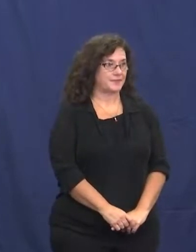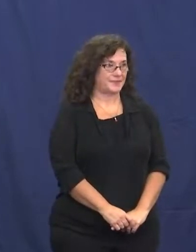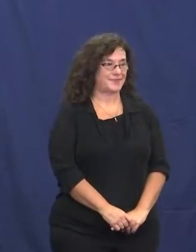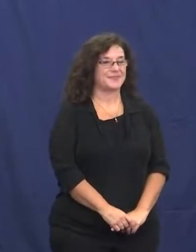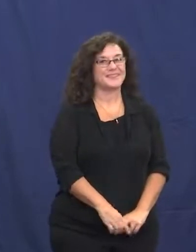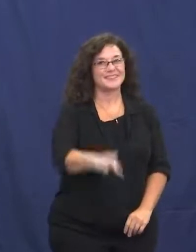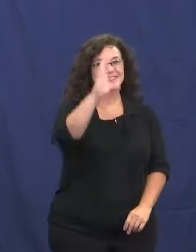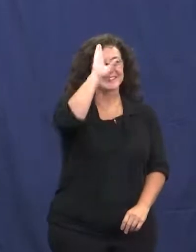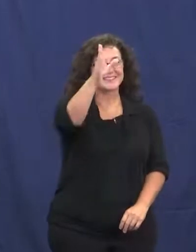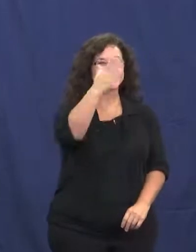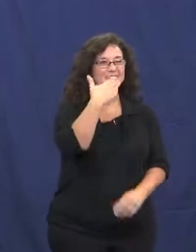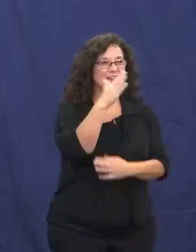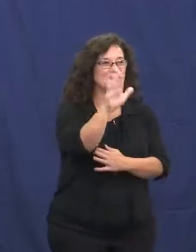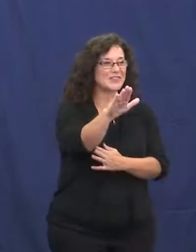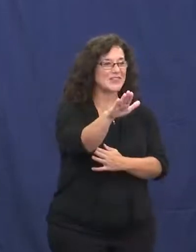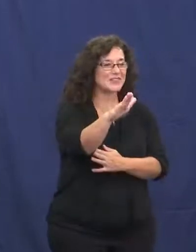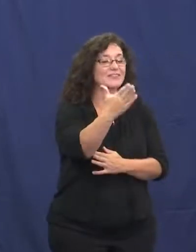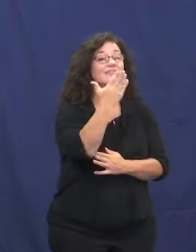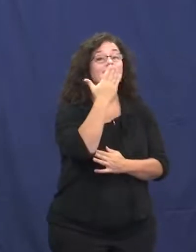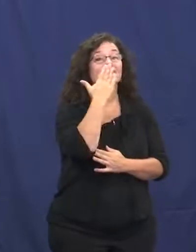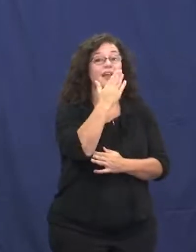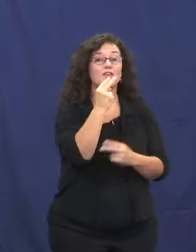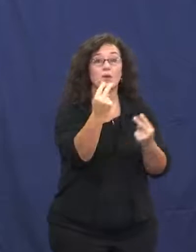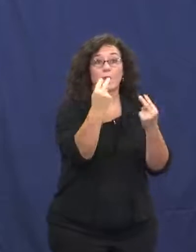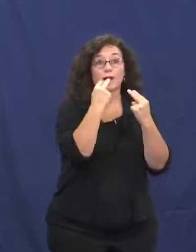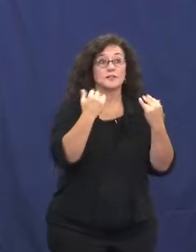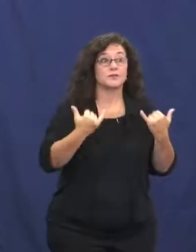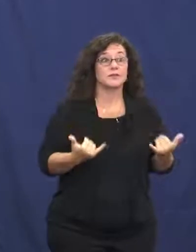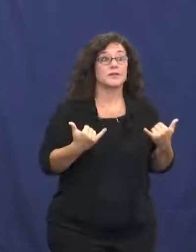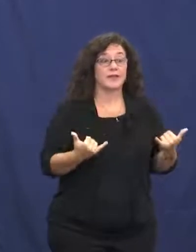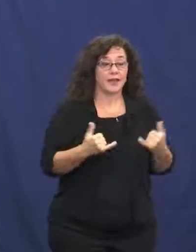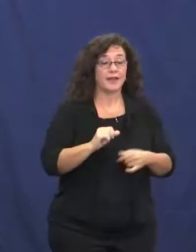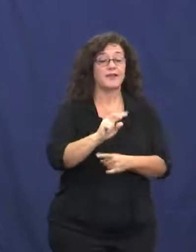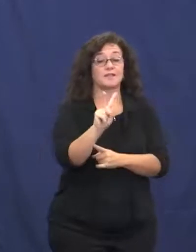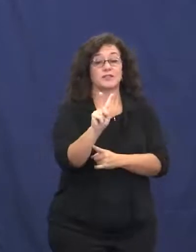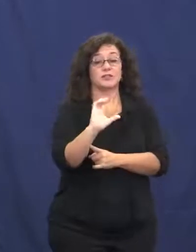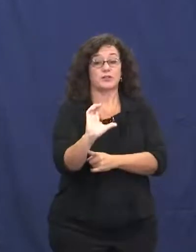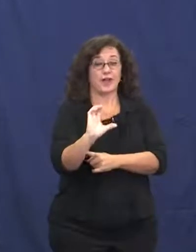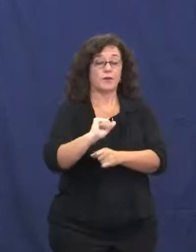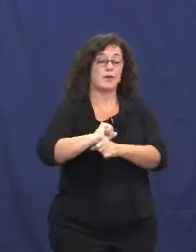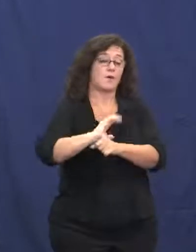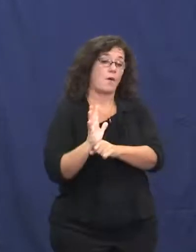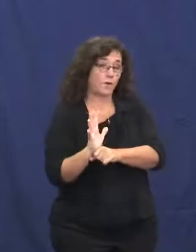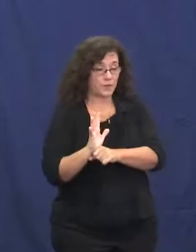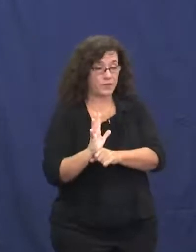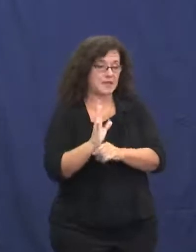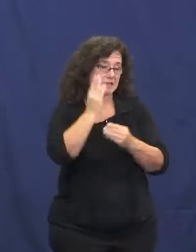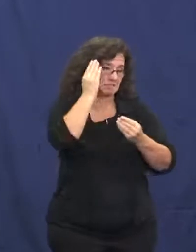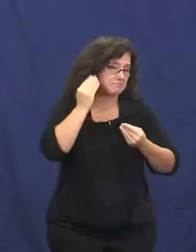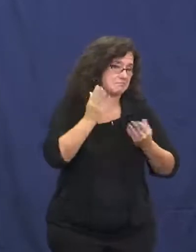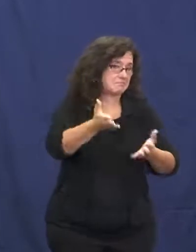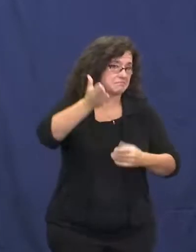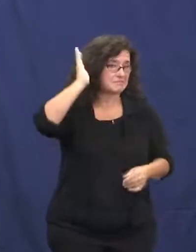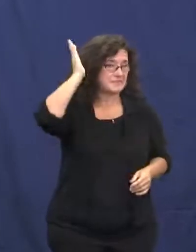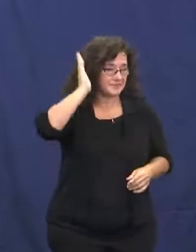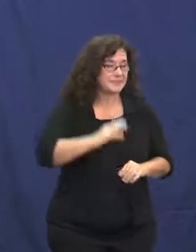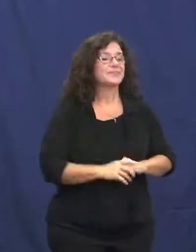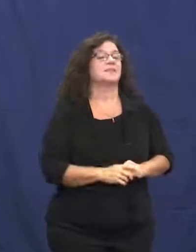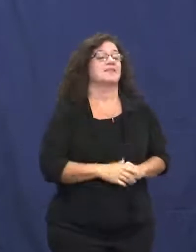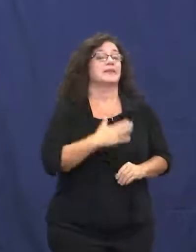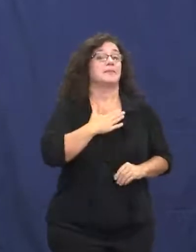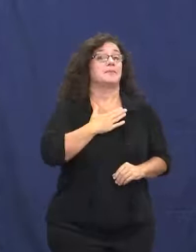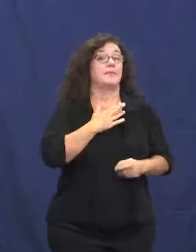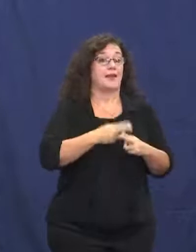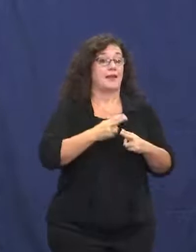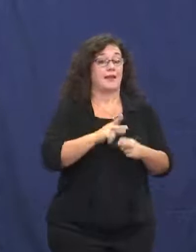Hello, good afternoon. Thank you for joining the Ventura County COVID-19 update. My name is Kelly Long. I'm your